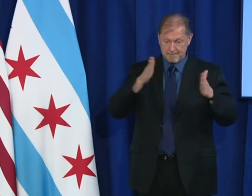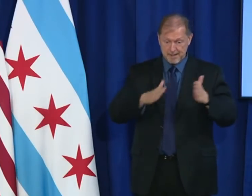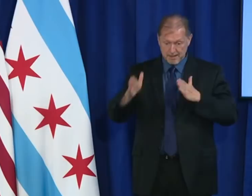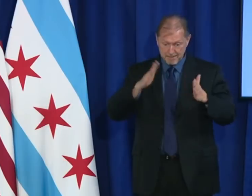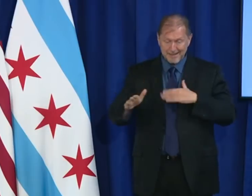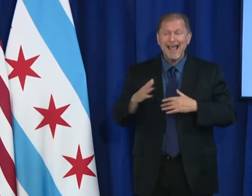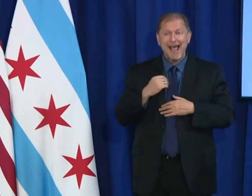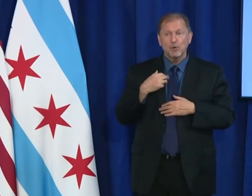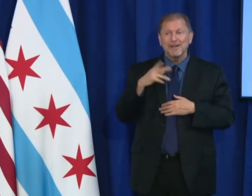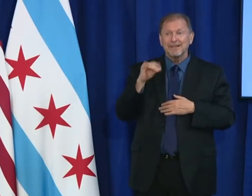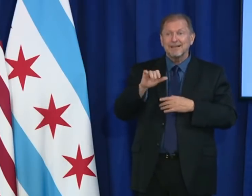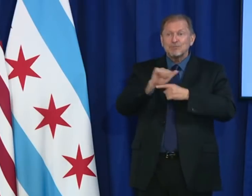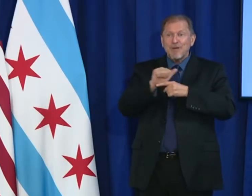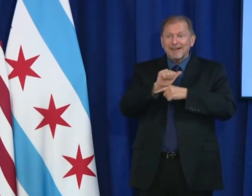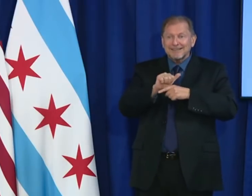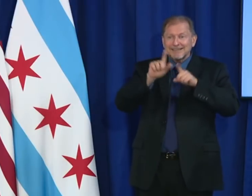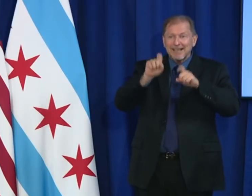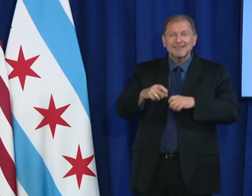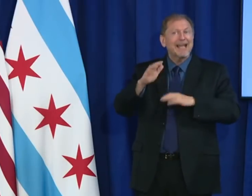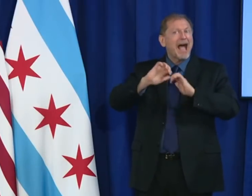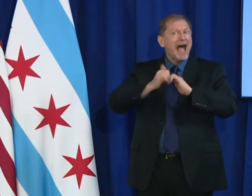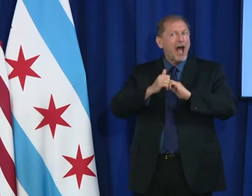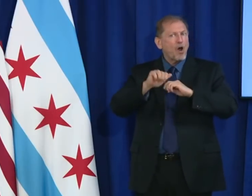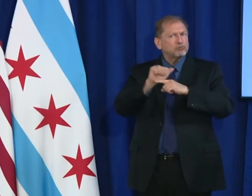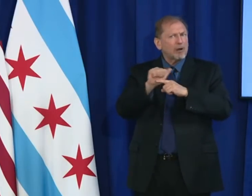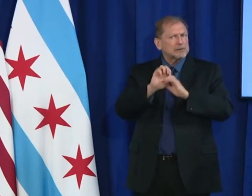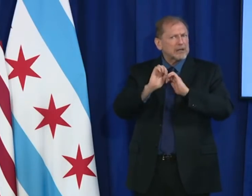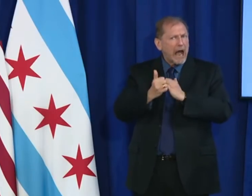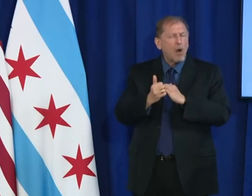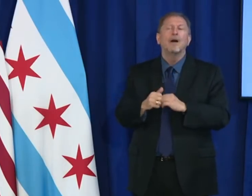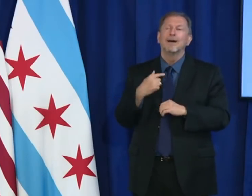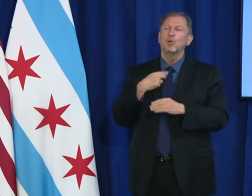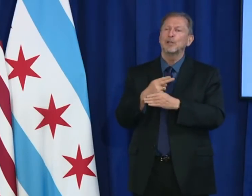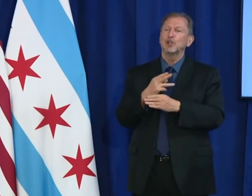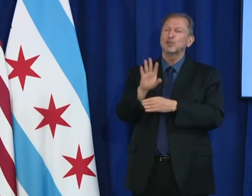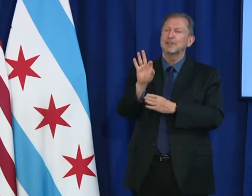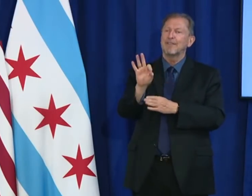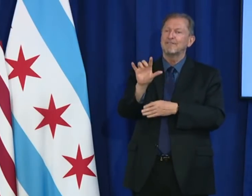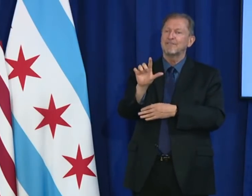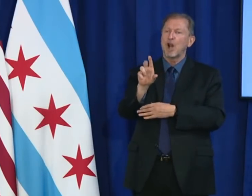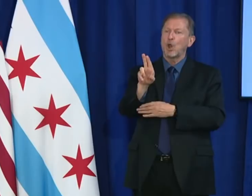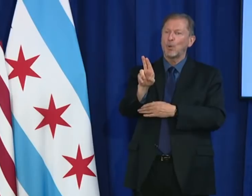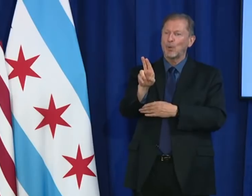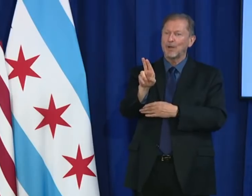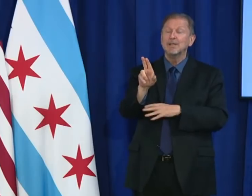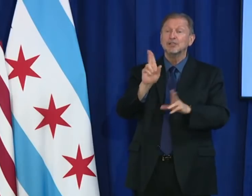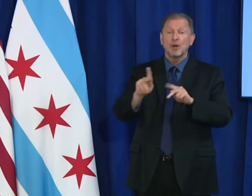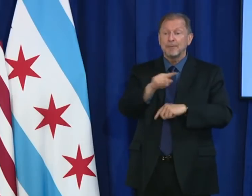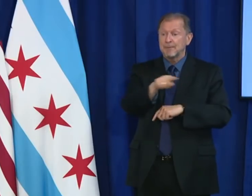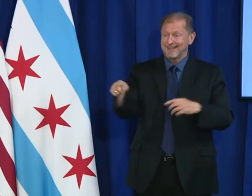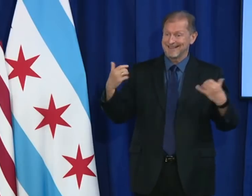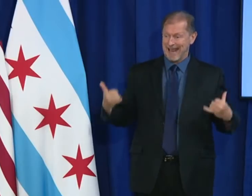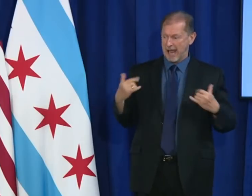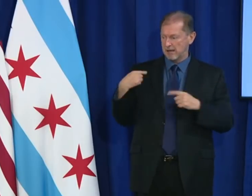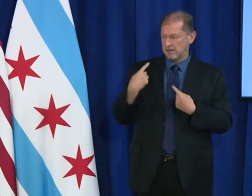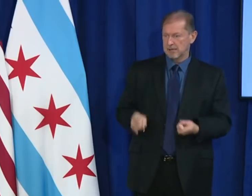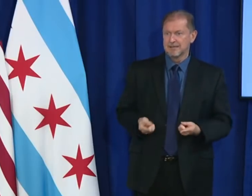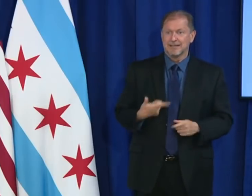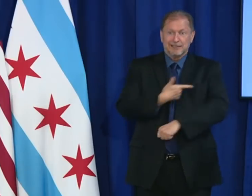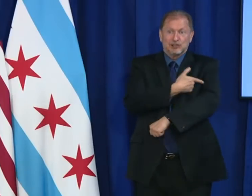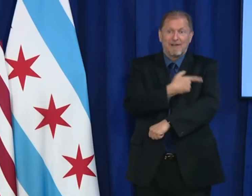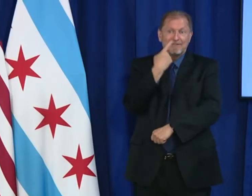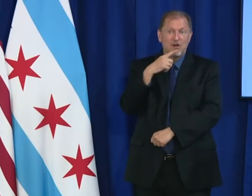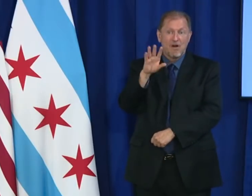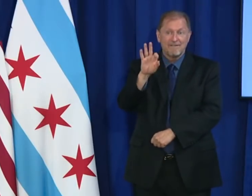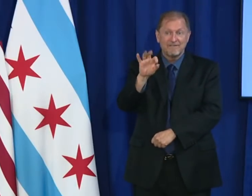tech, for example, with our flu vaccine clinics, to make sure people are able to register, that we're not using paper, that this is in